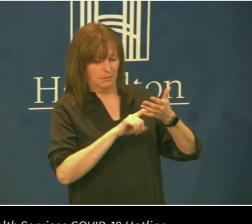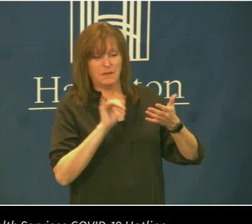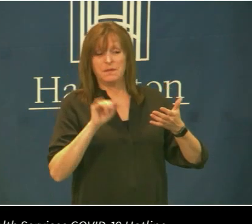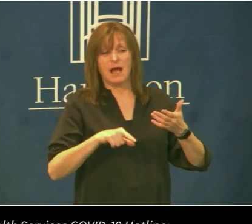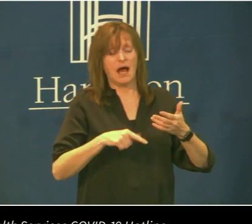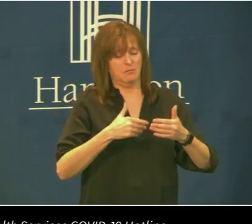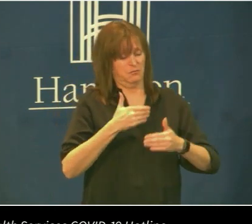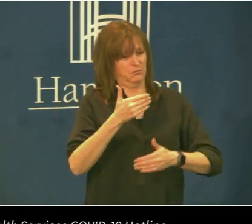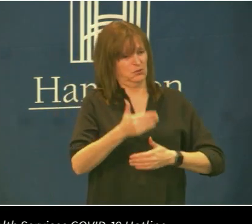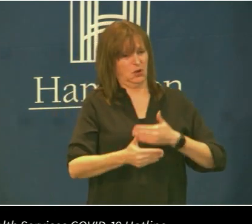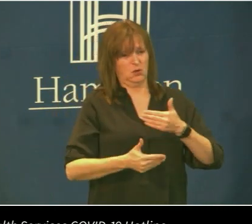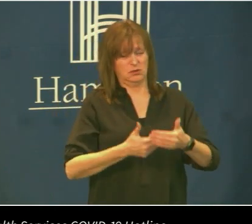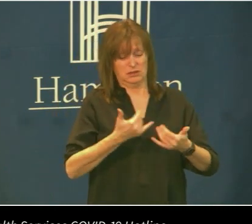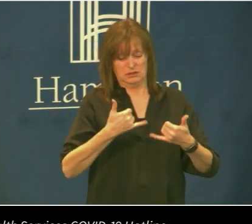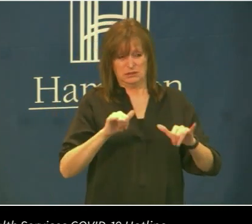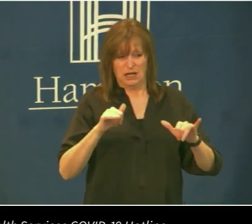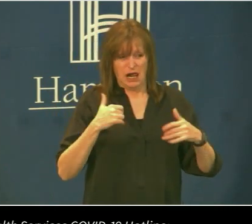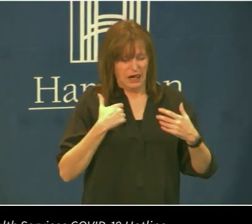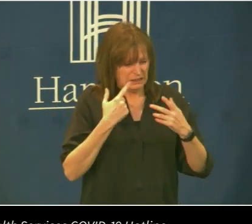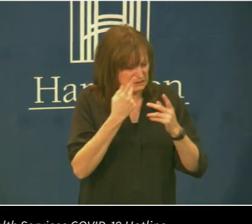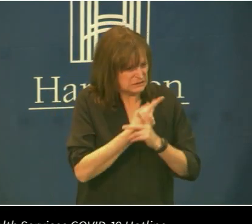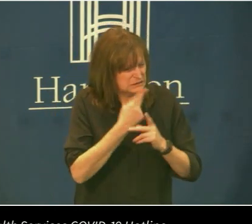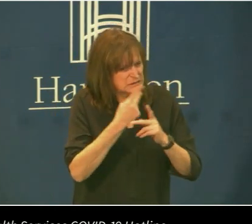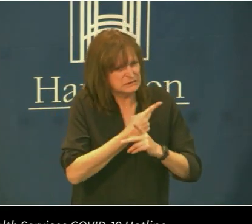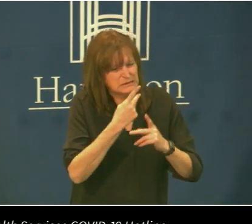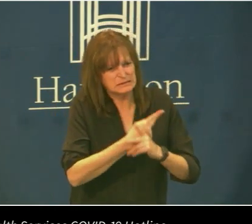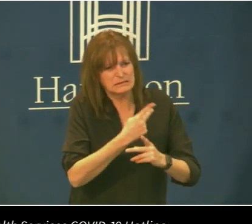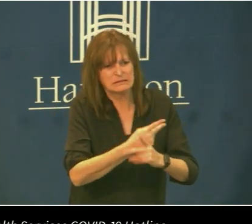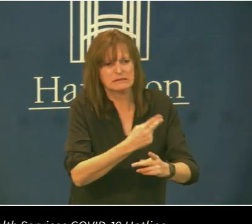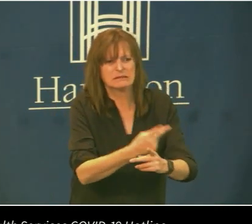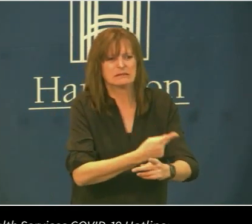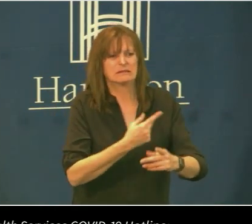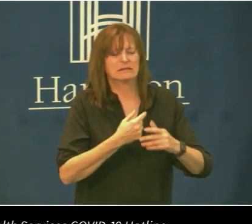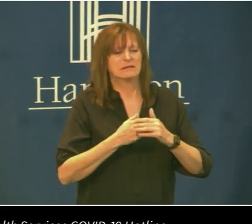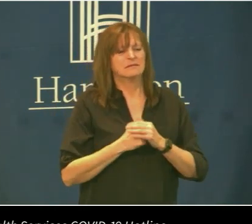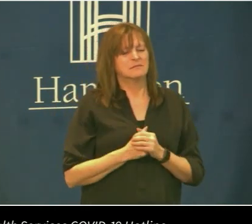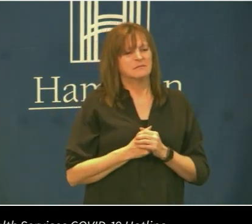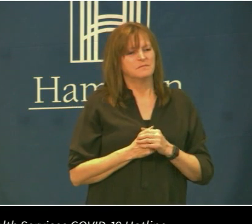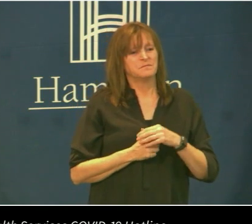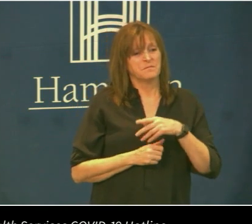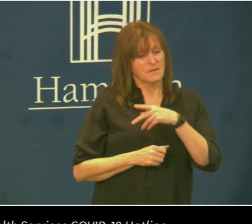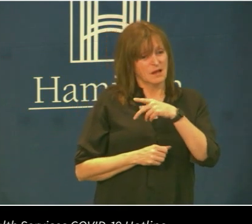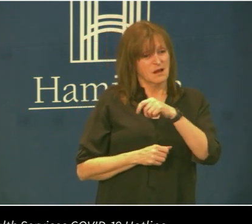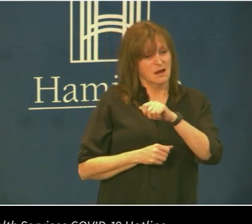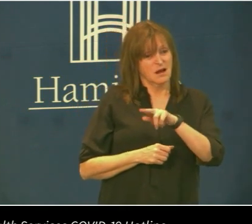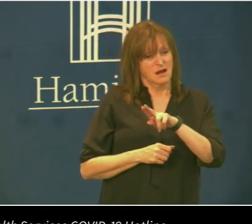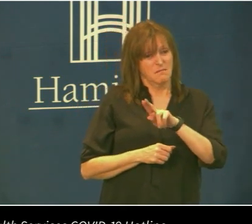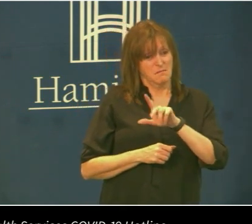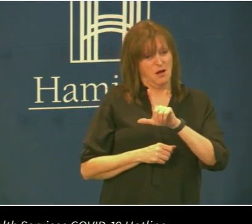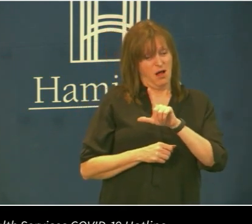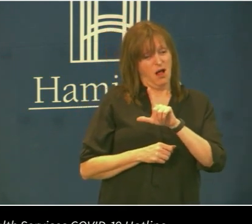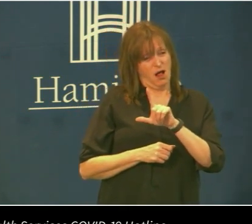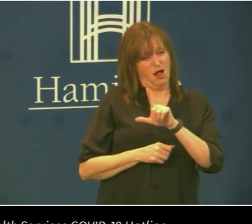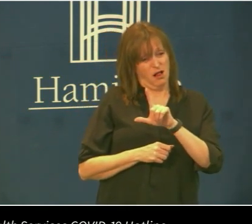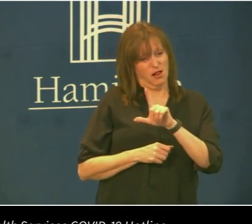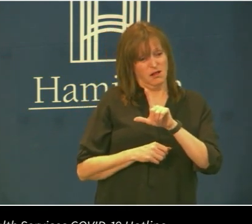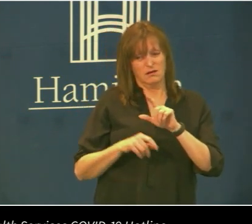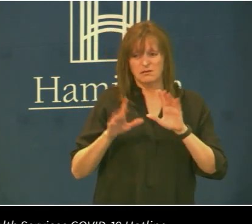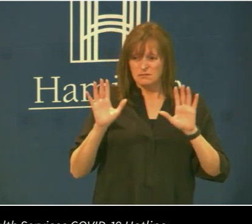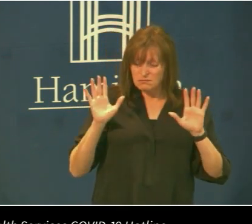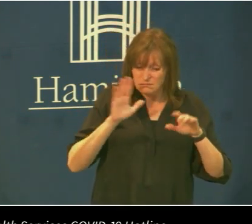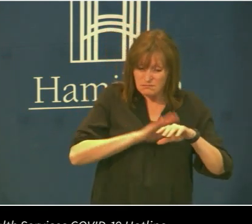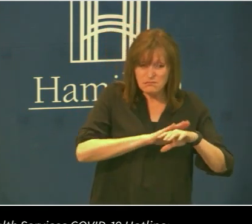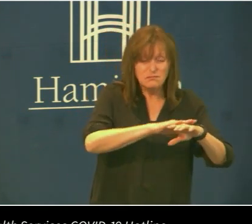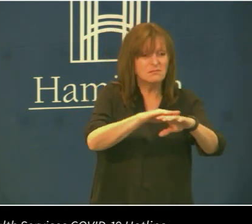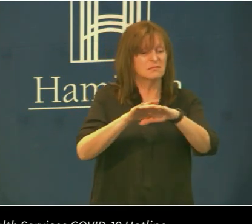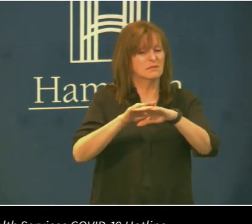recognition and repeating the kind of 6-foot safety zone So for all folks recommending